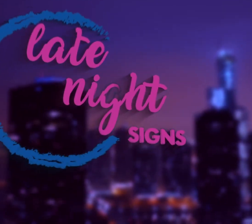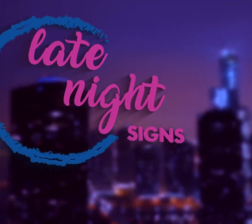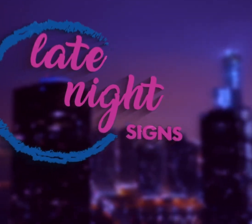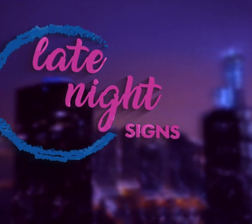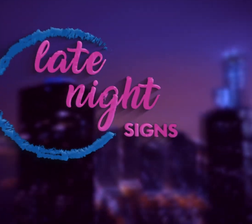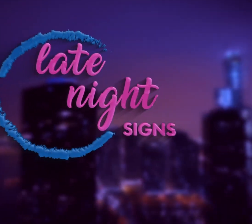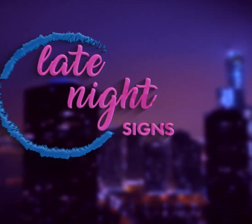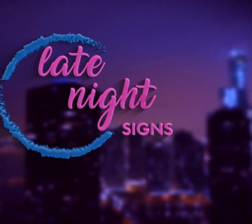oh